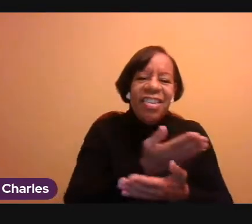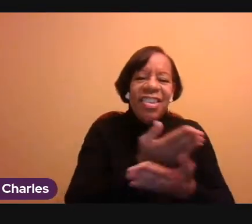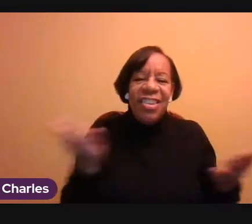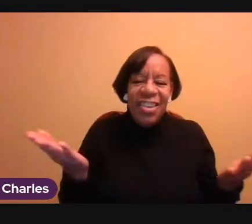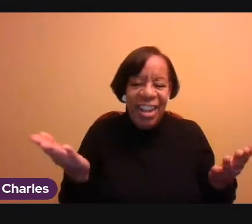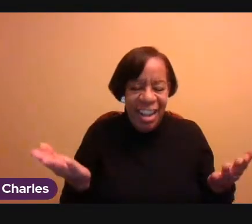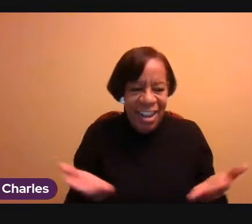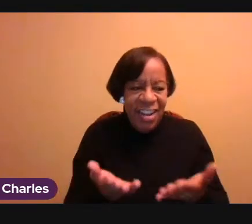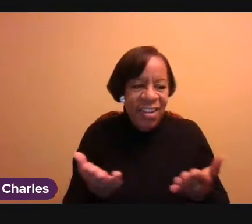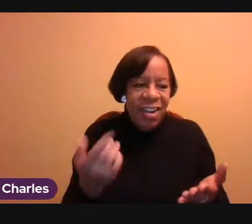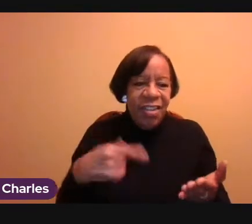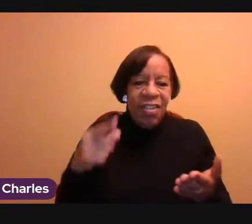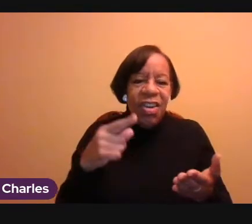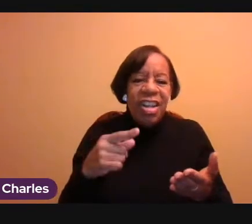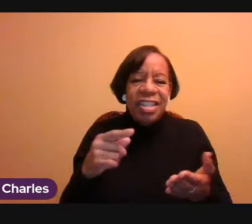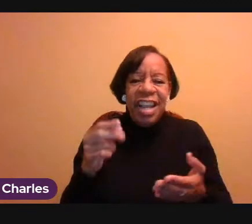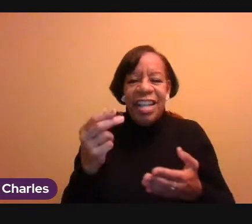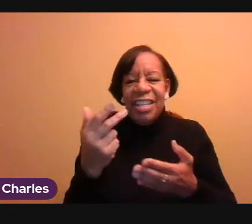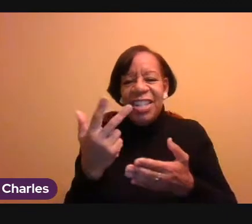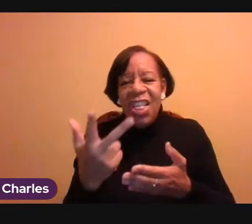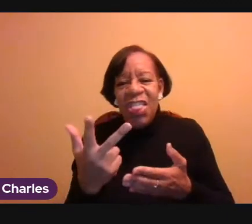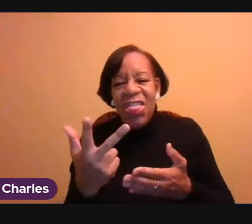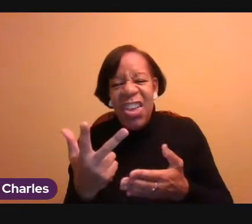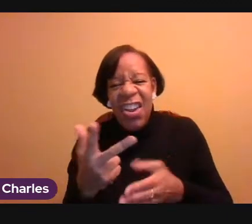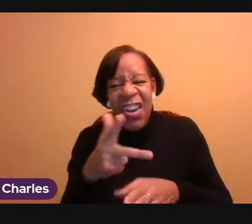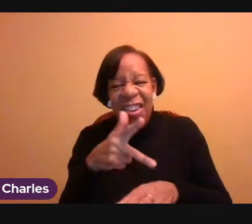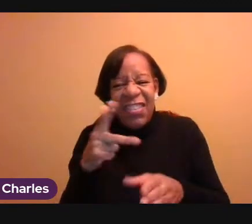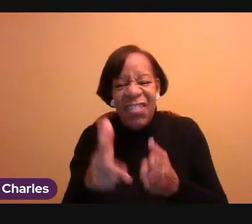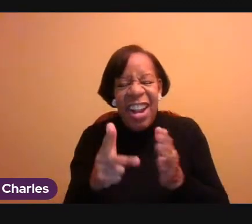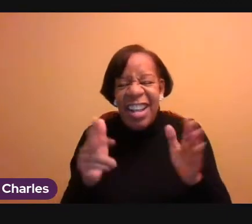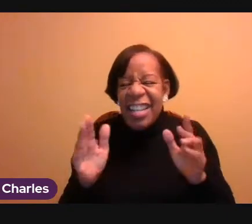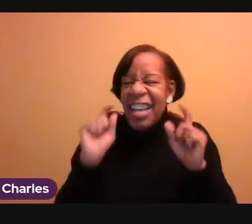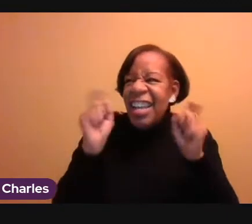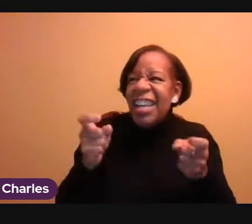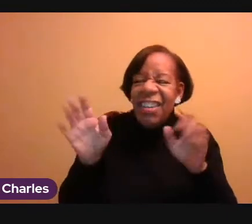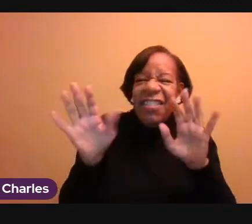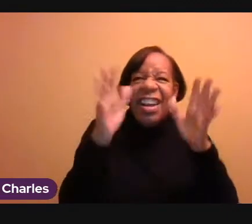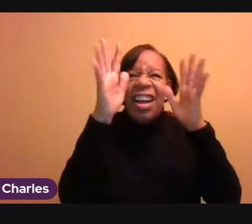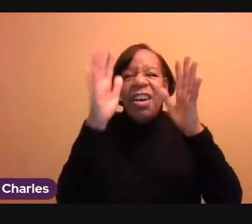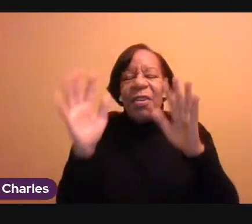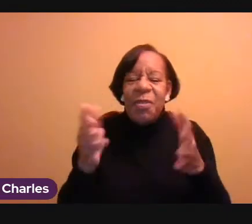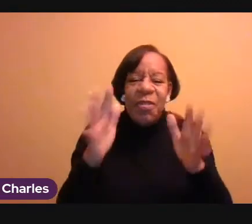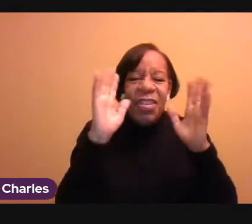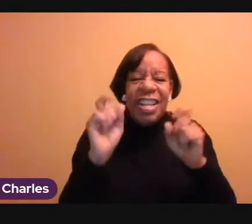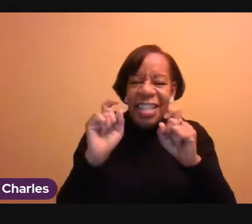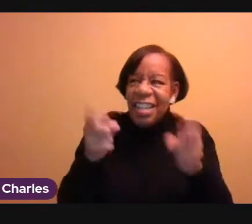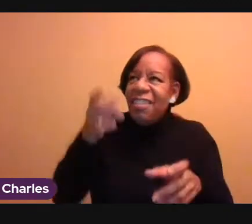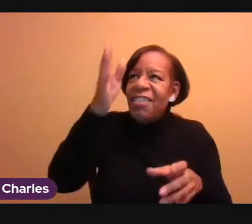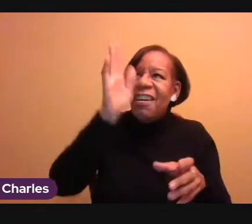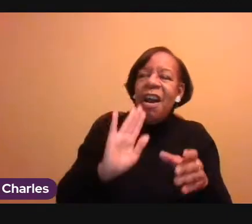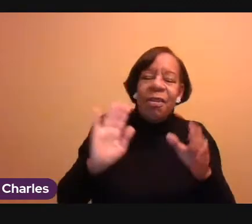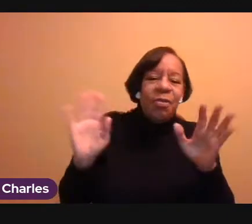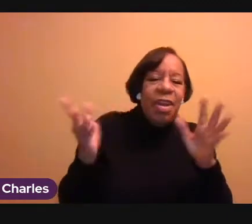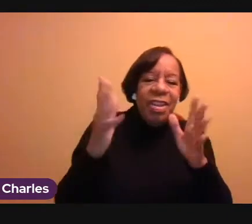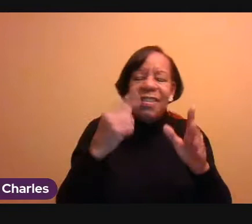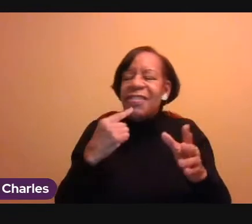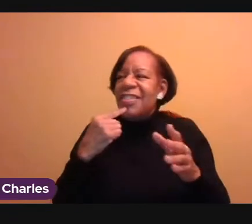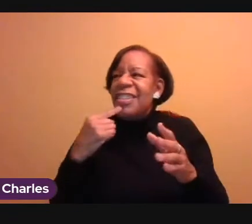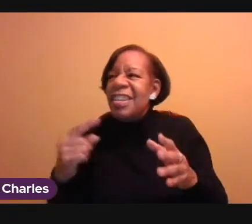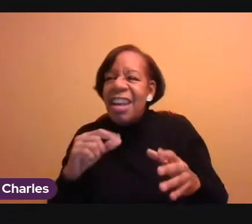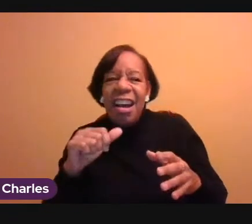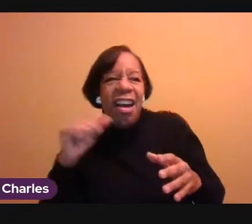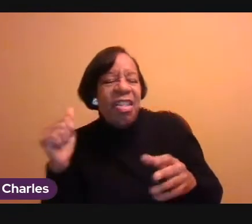fact, you have about 30 seconds to give God some praise. And while you're giving him praise, tell somebody else